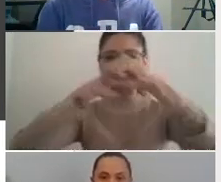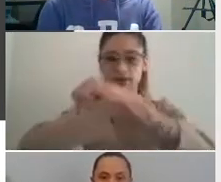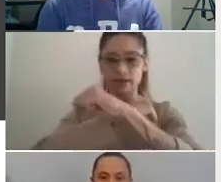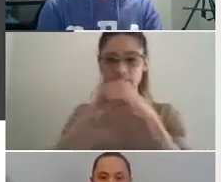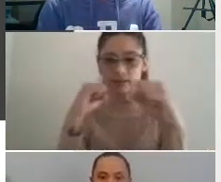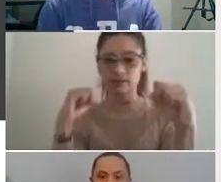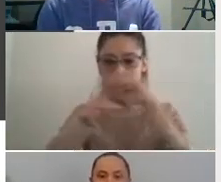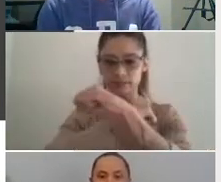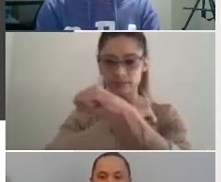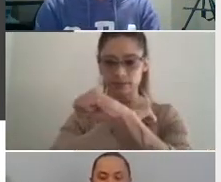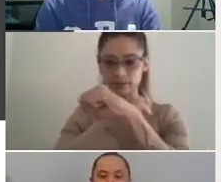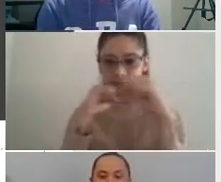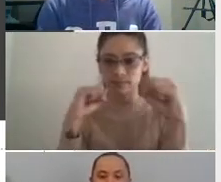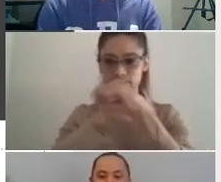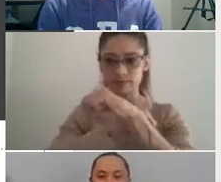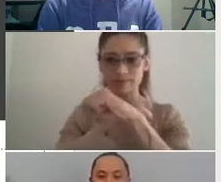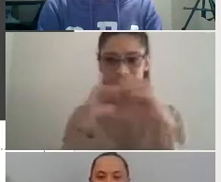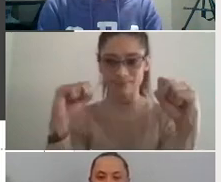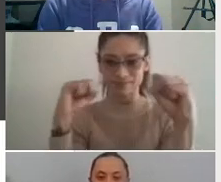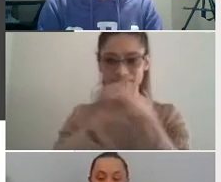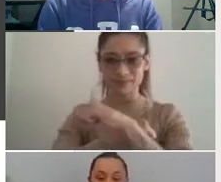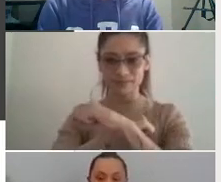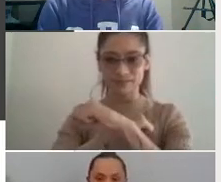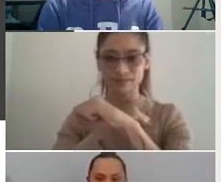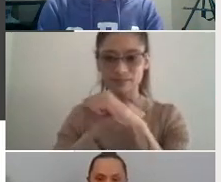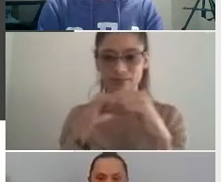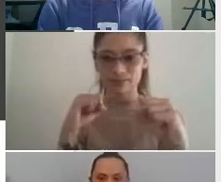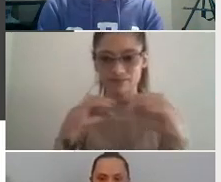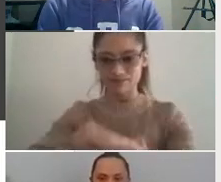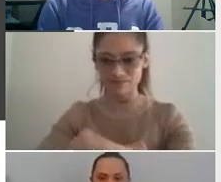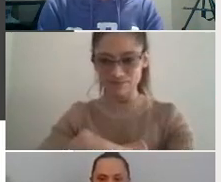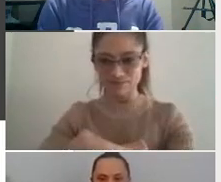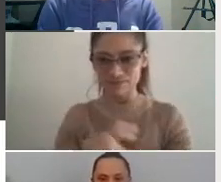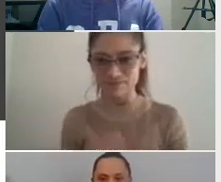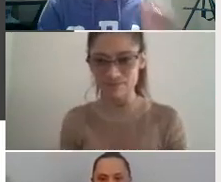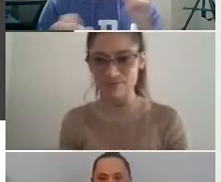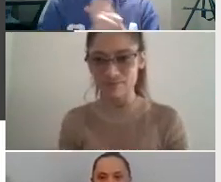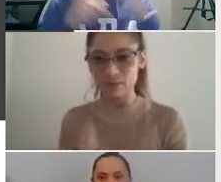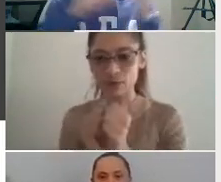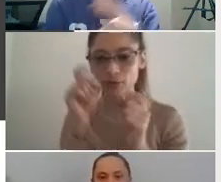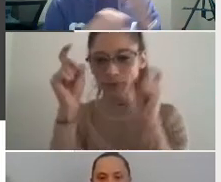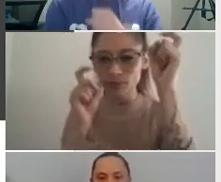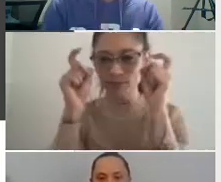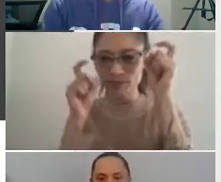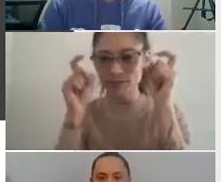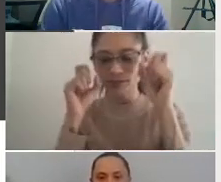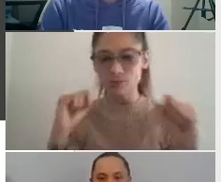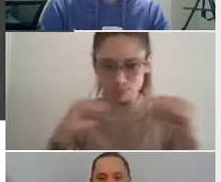Sorry, Leah. So you have S's with your hands and they cross over like this. Fight.